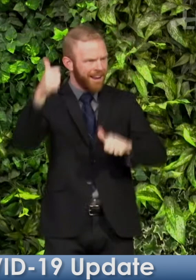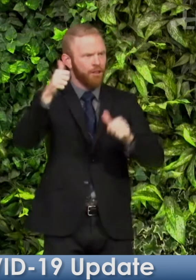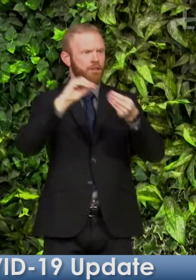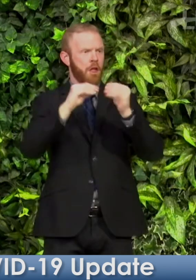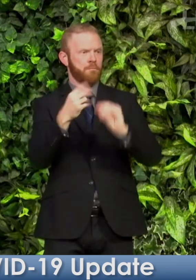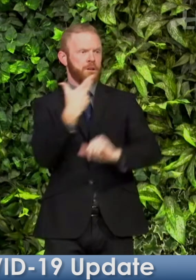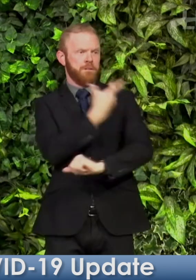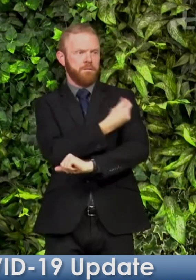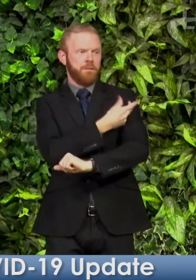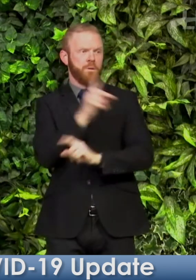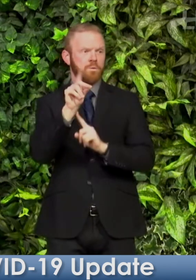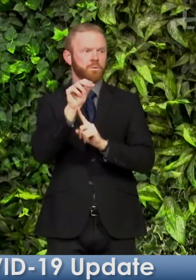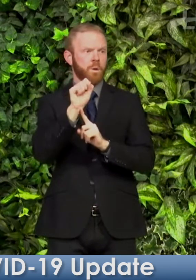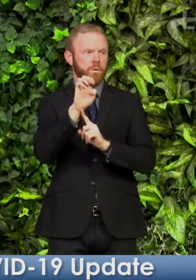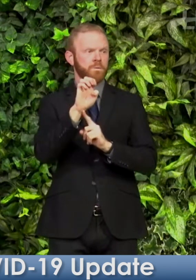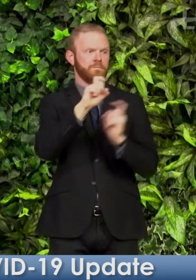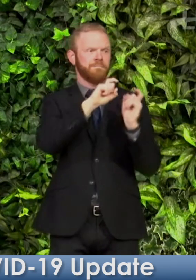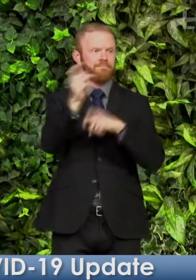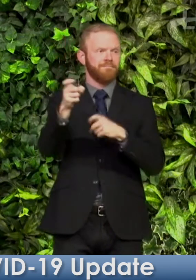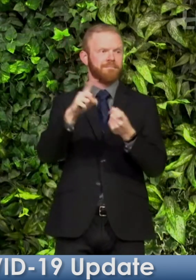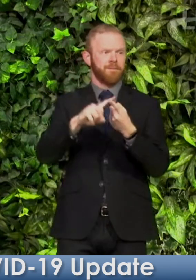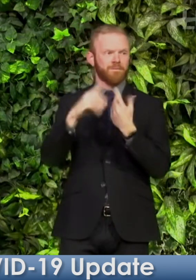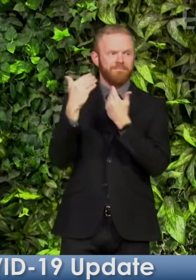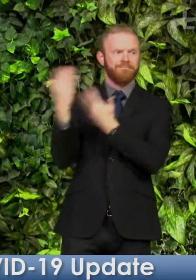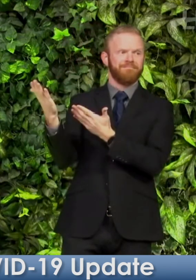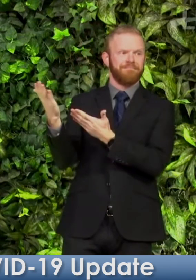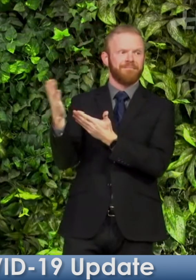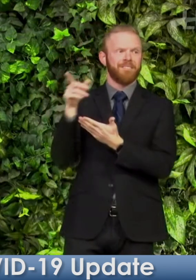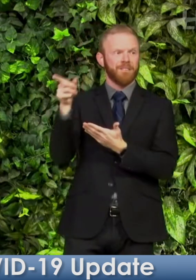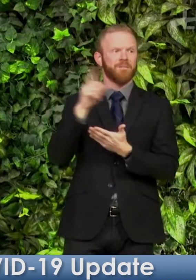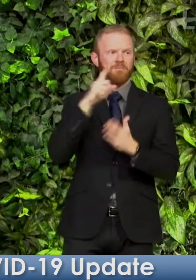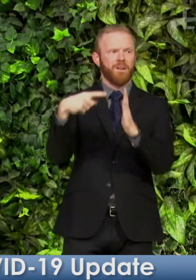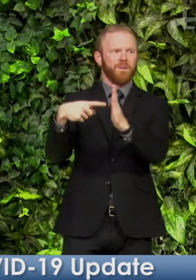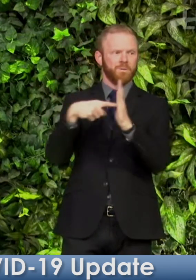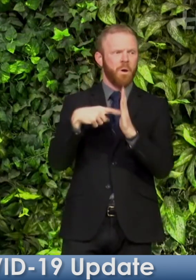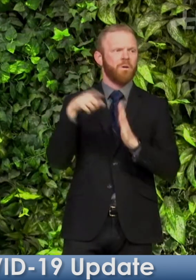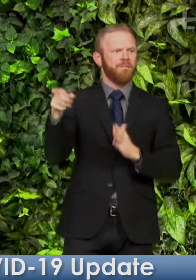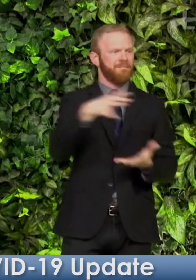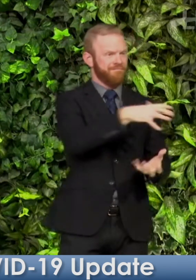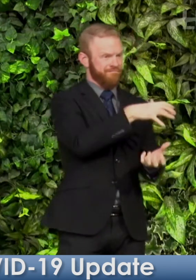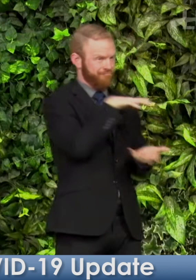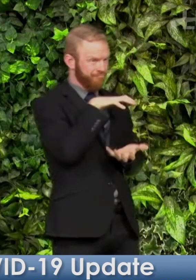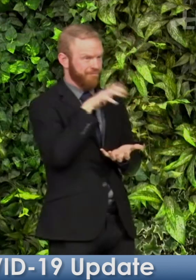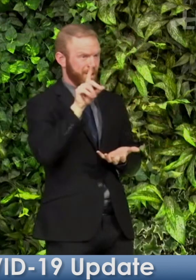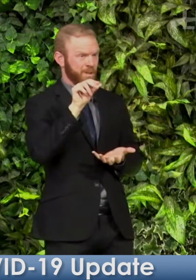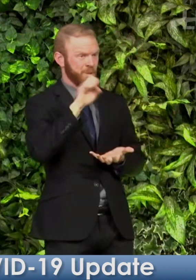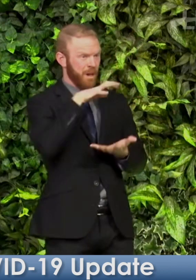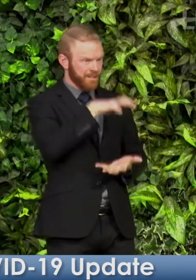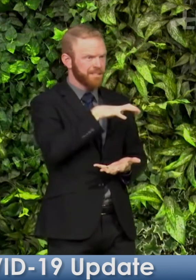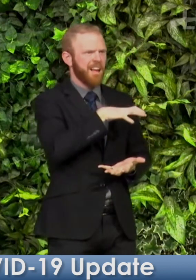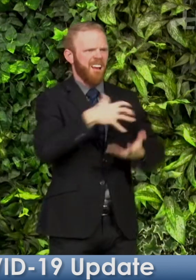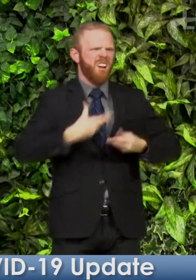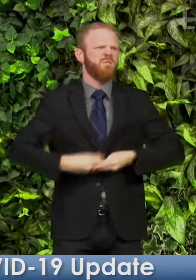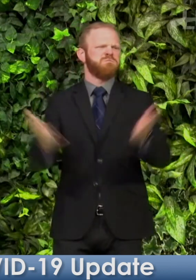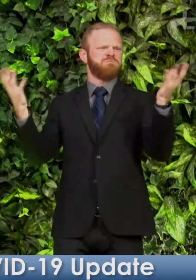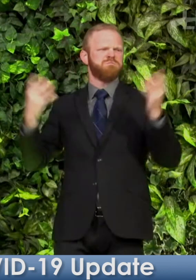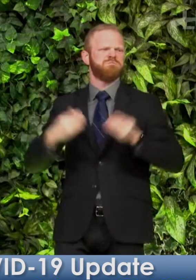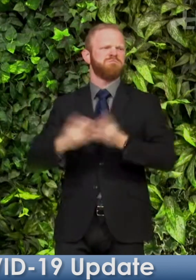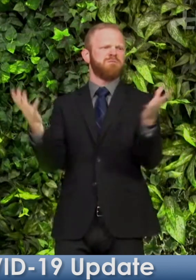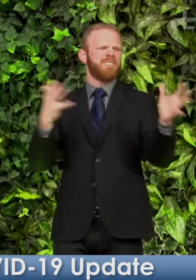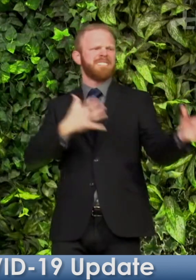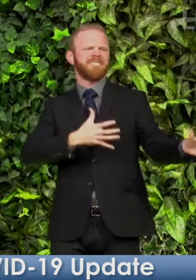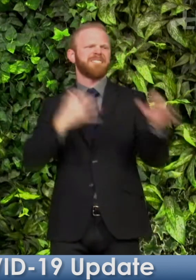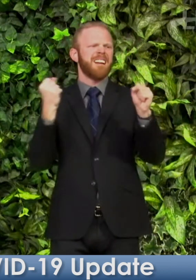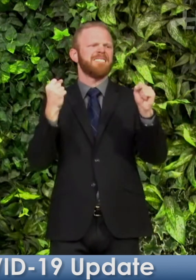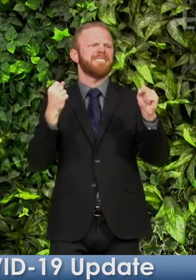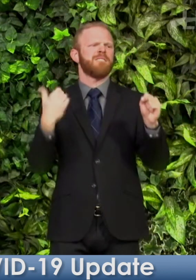You've shown that you take your doses and you get them out quickly and you move through all these sectors while sometimes the